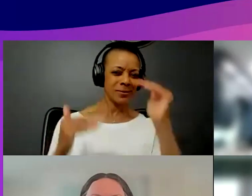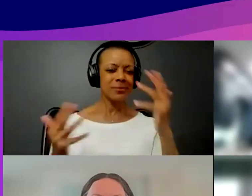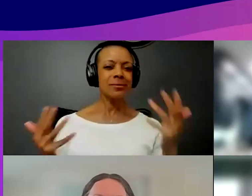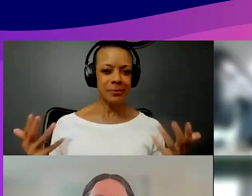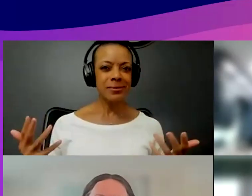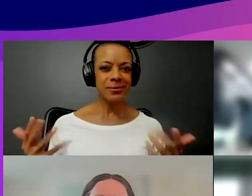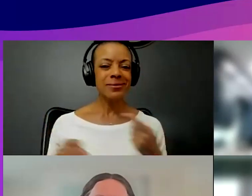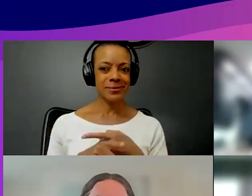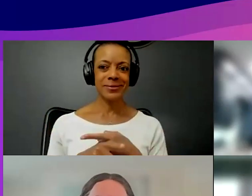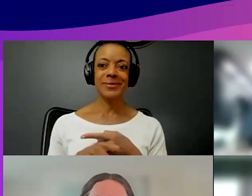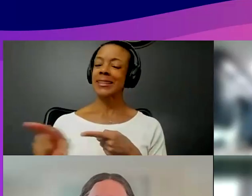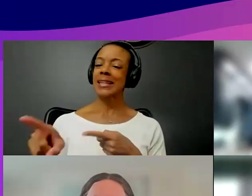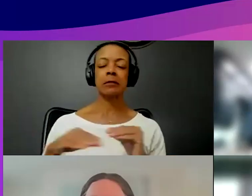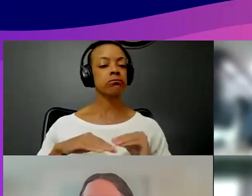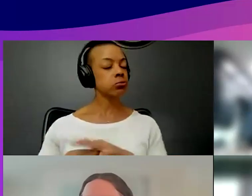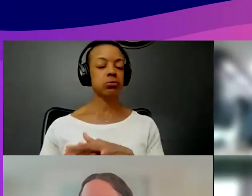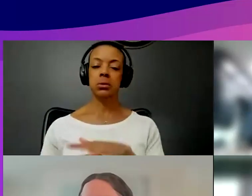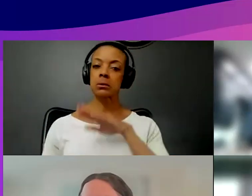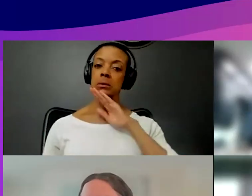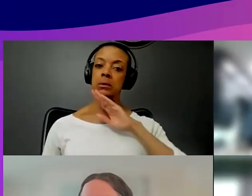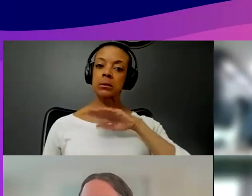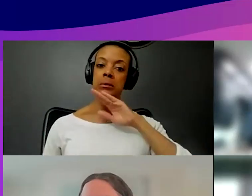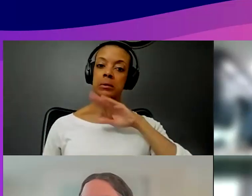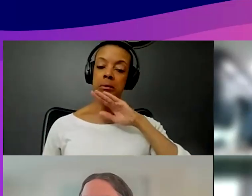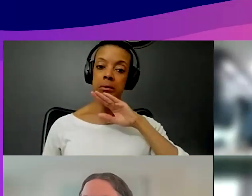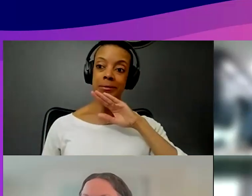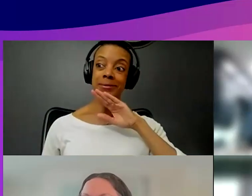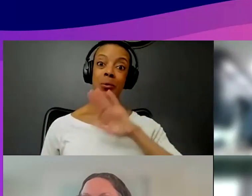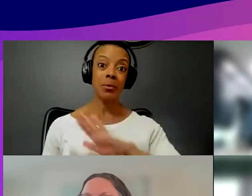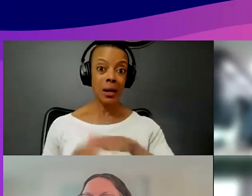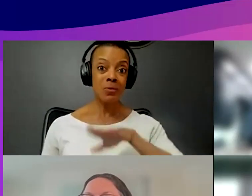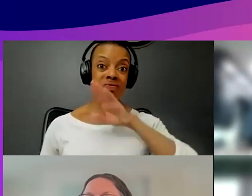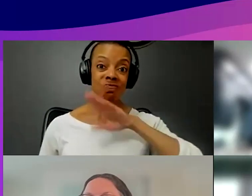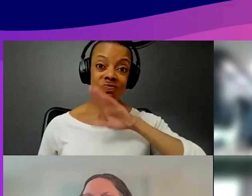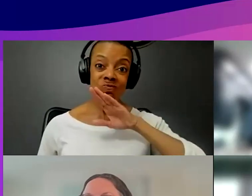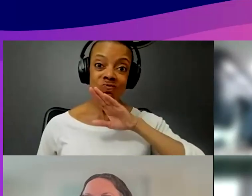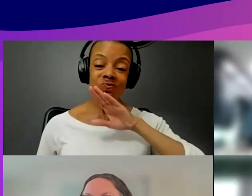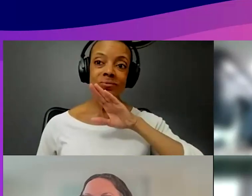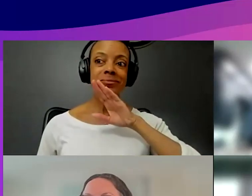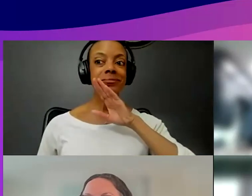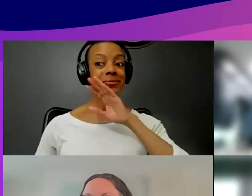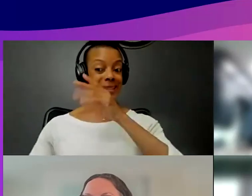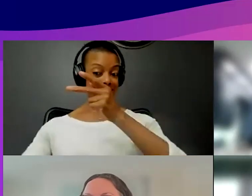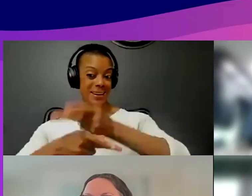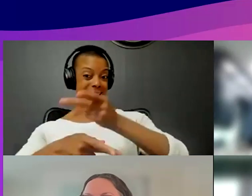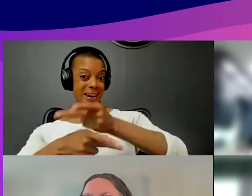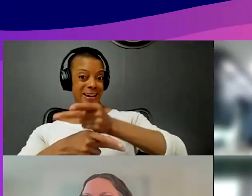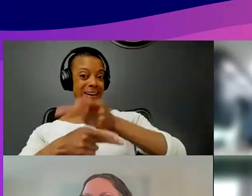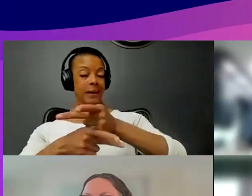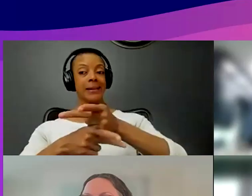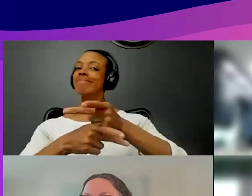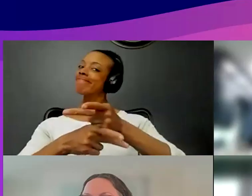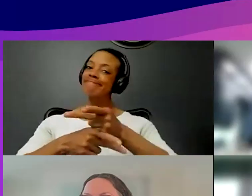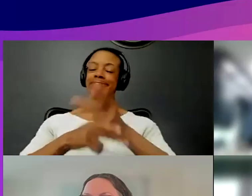on frustration. And then if you're frustrated, you're caring in a way maybe that's not